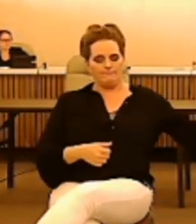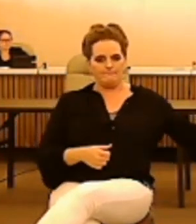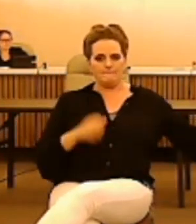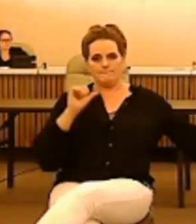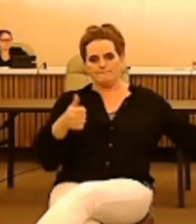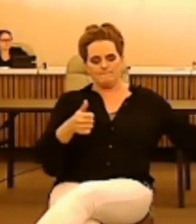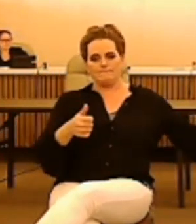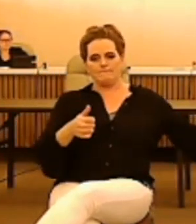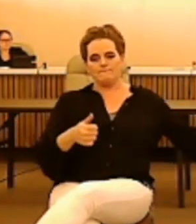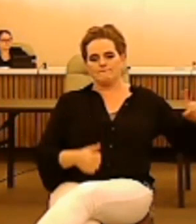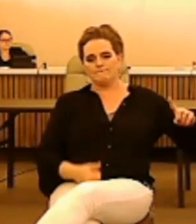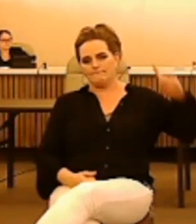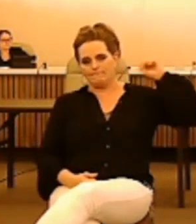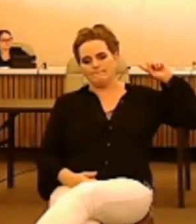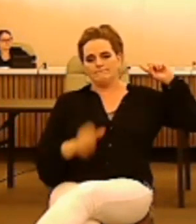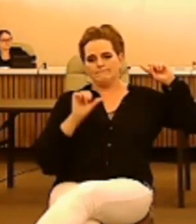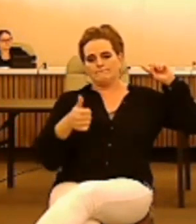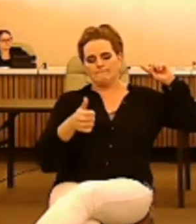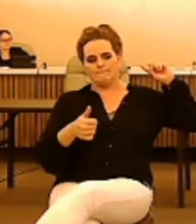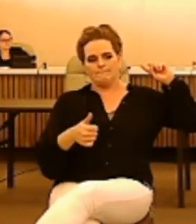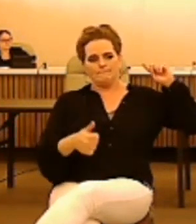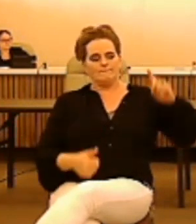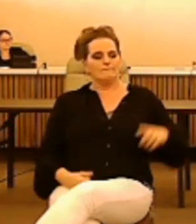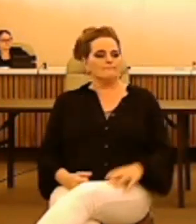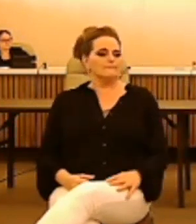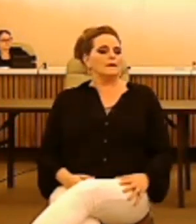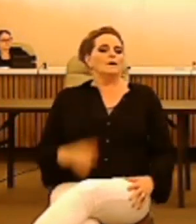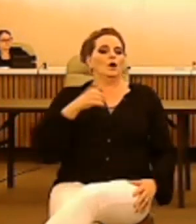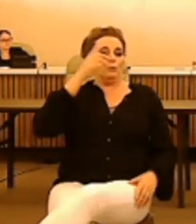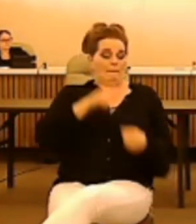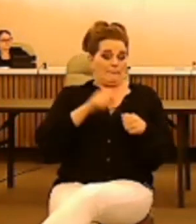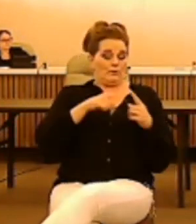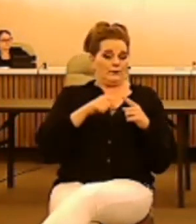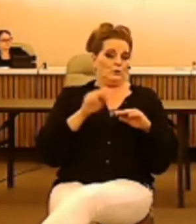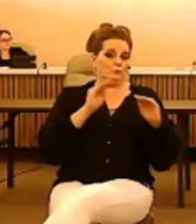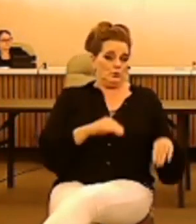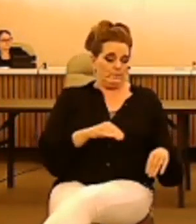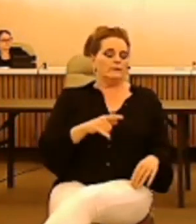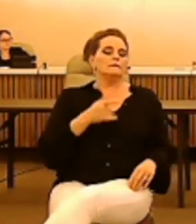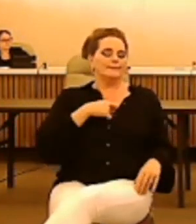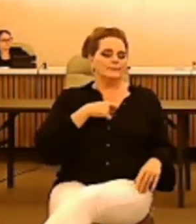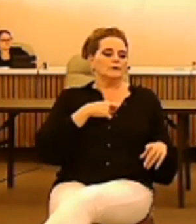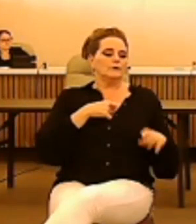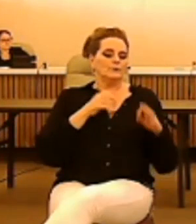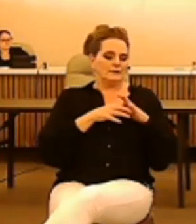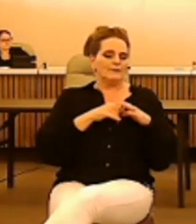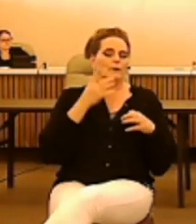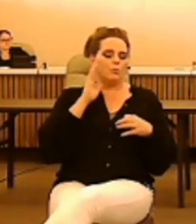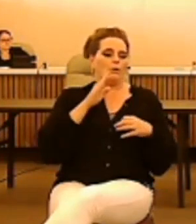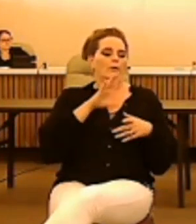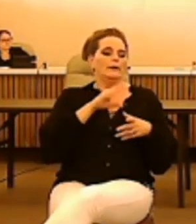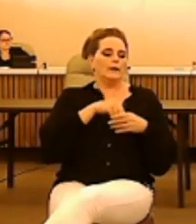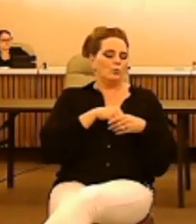Aye. Supervisor Schultz. Aye. Rick, just remember when you move, mention that you're going to include